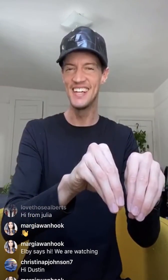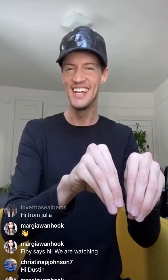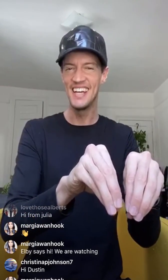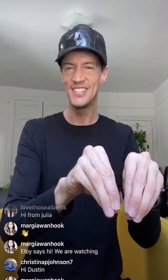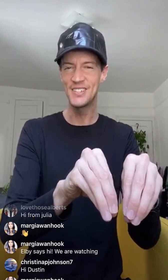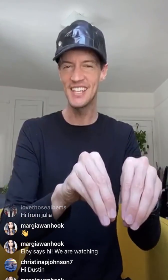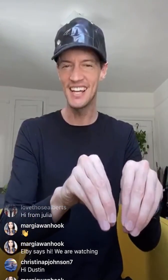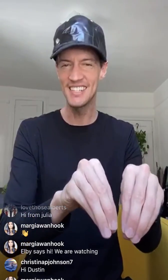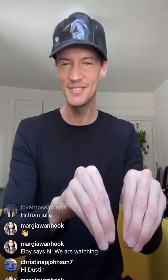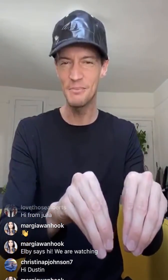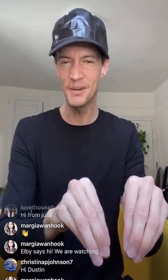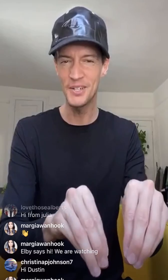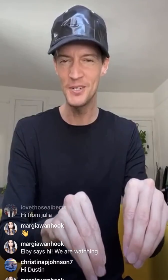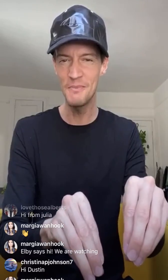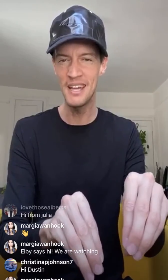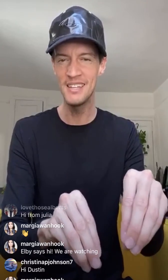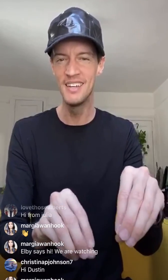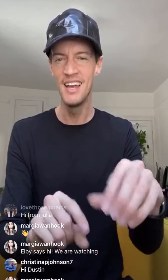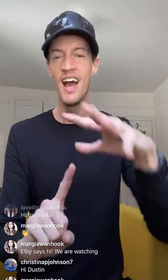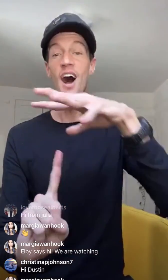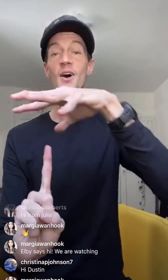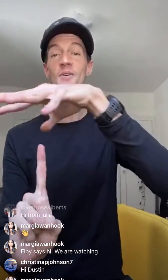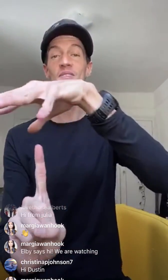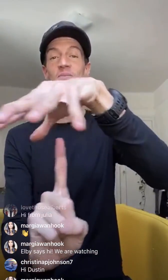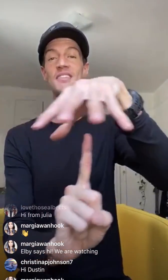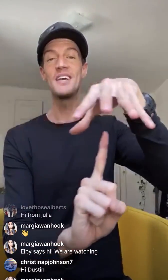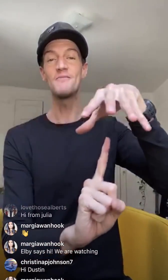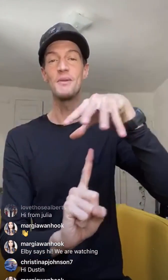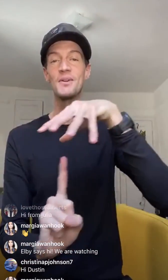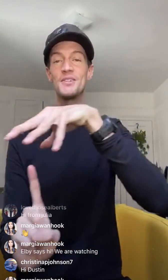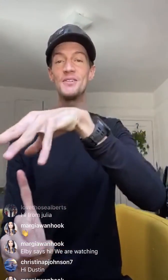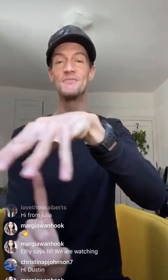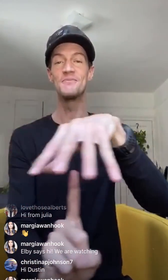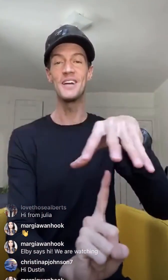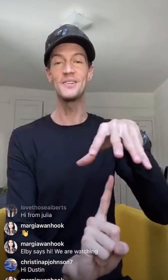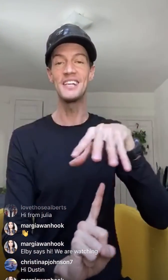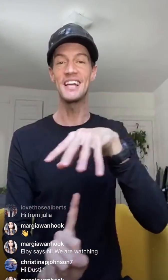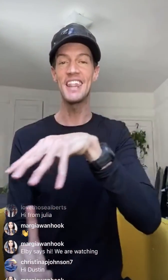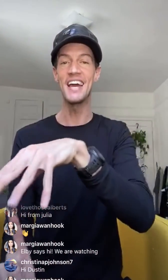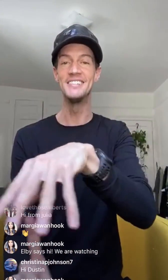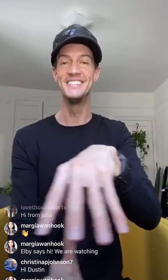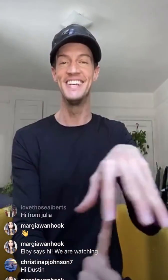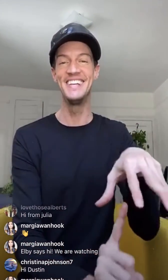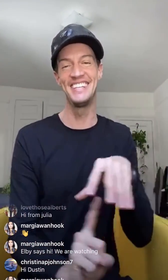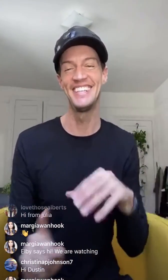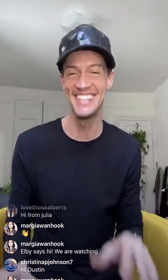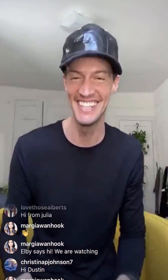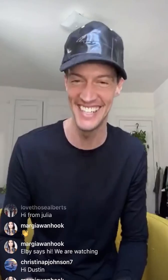or put, we're gonna grab something and just move it to the other side. So we're gonna grab, yep.